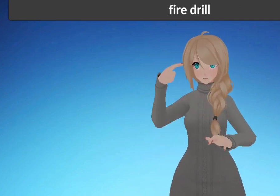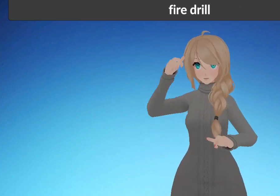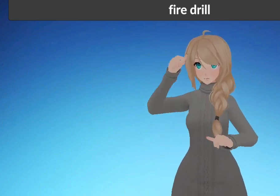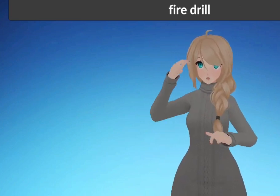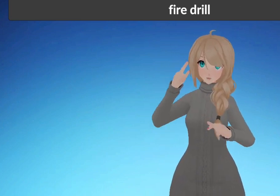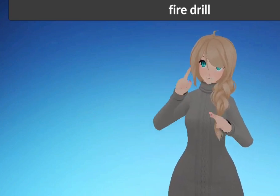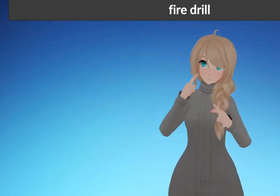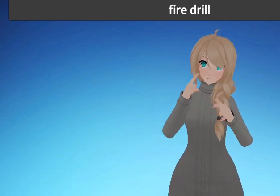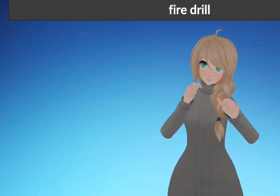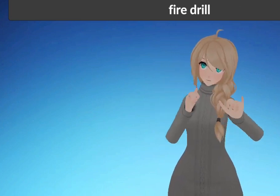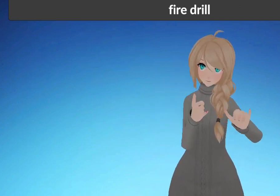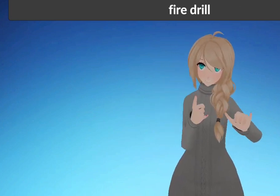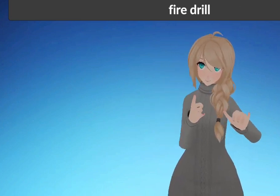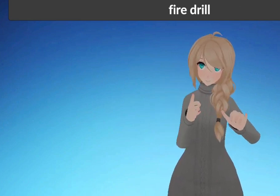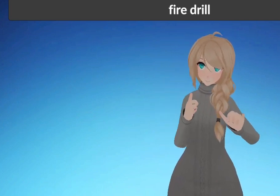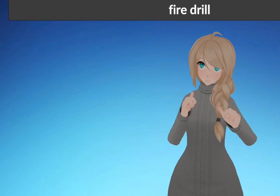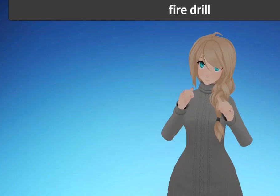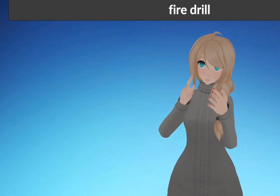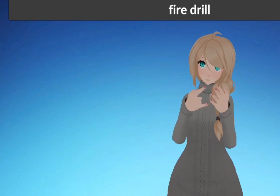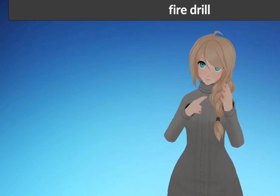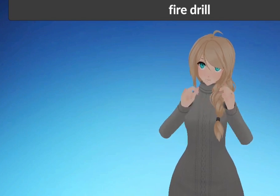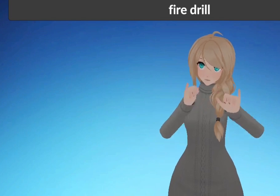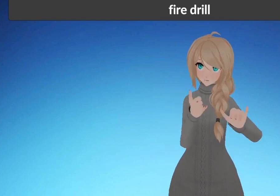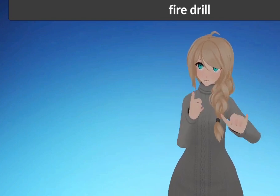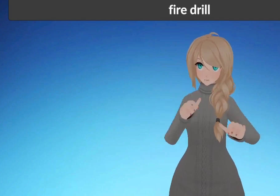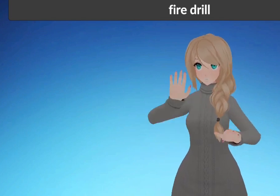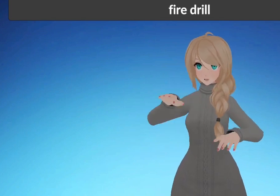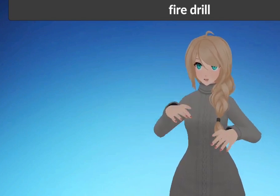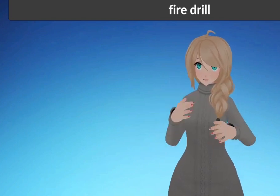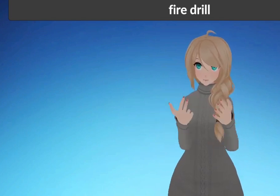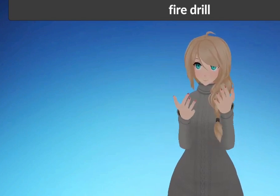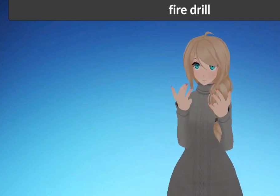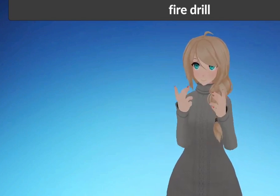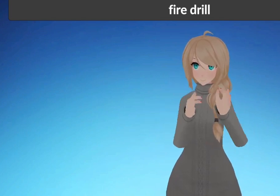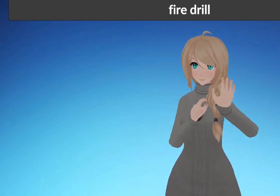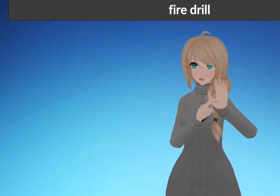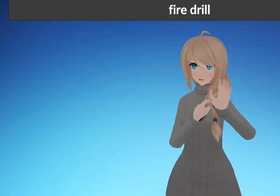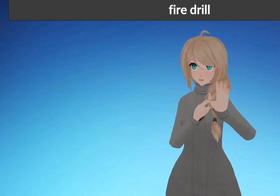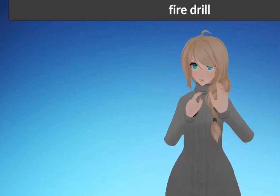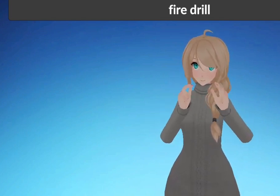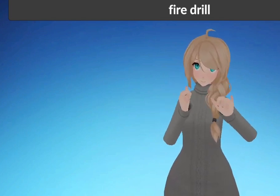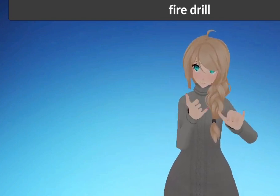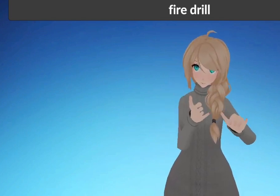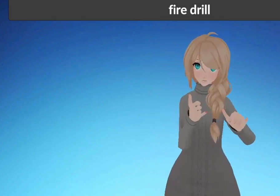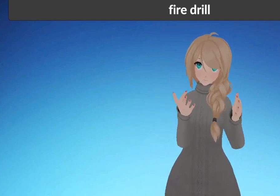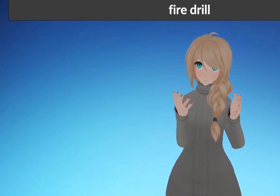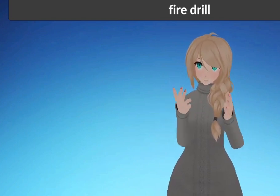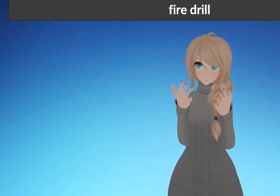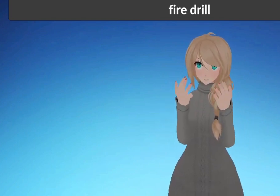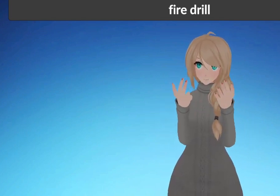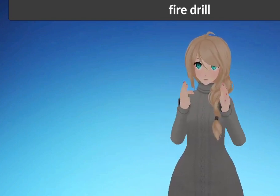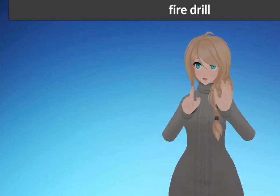you know it's just a kiss. It's just a kiss. It's just fire girl, kiss. The fire